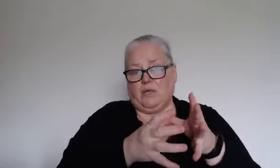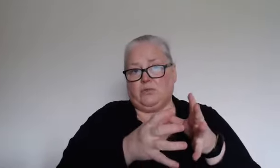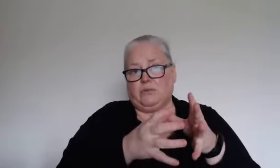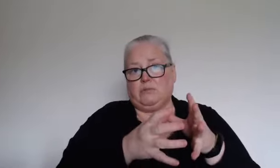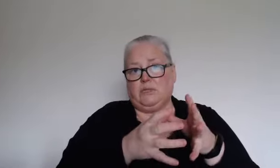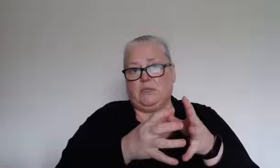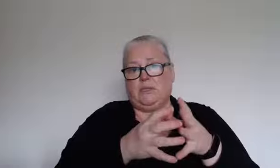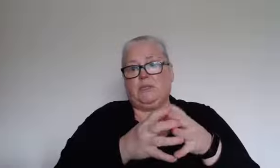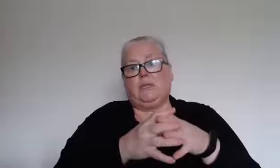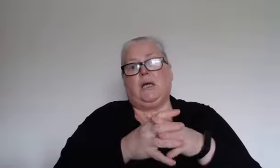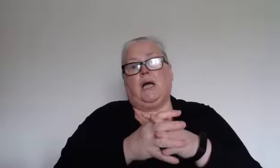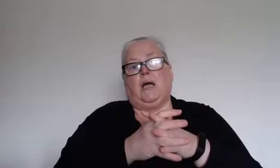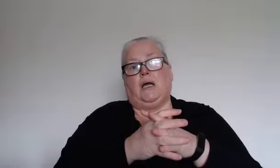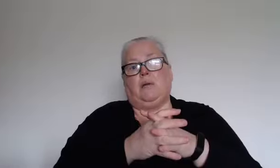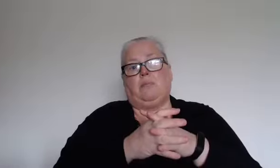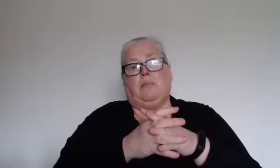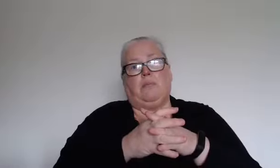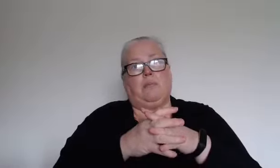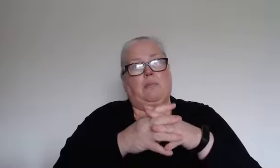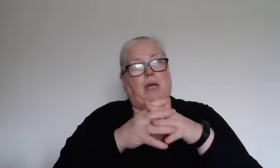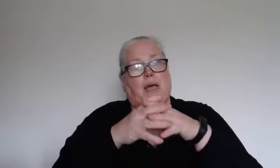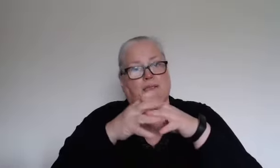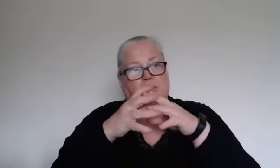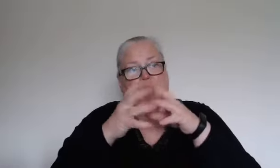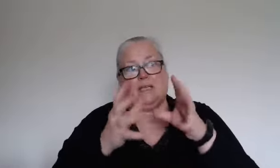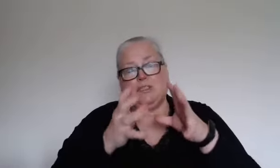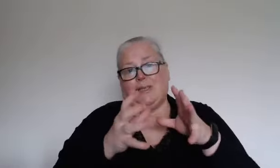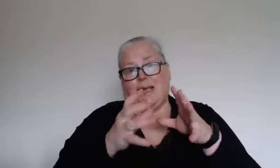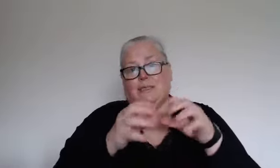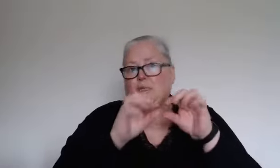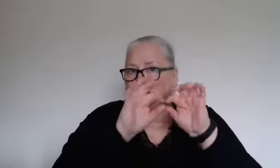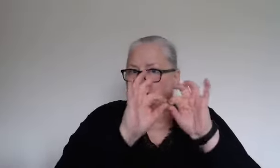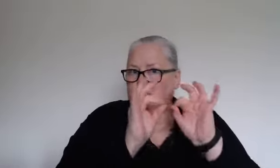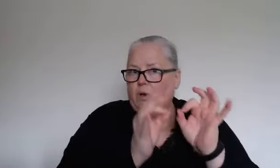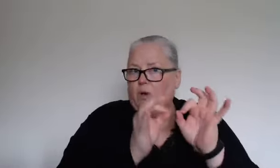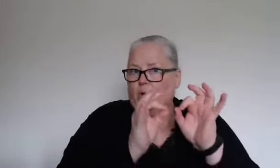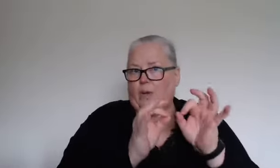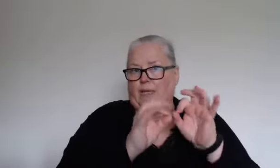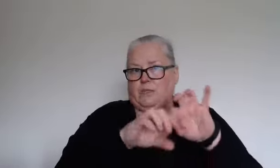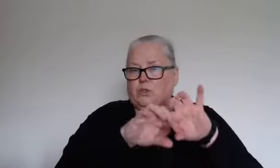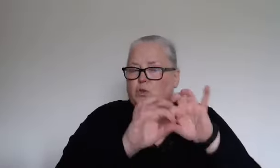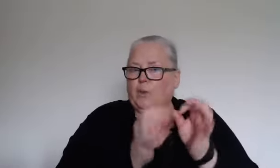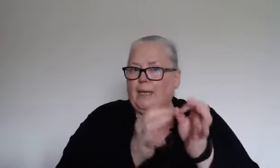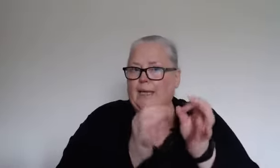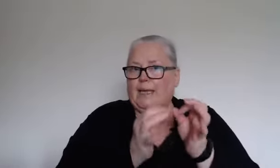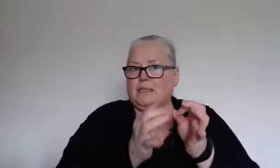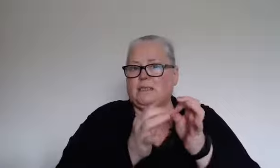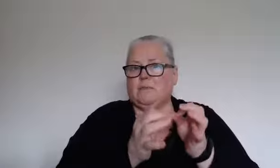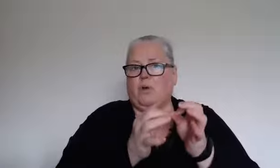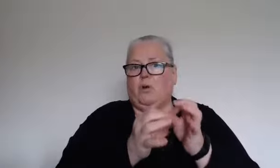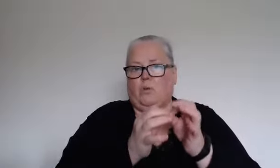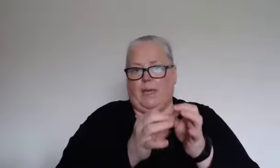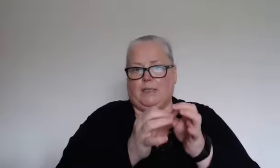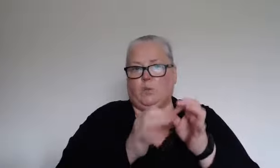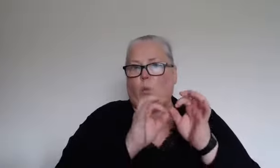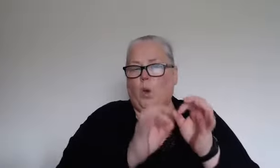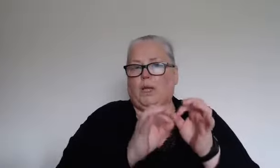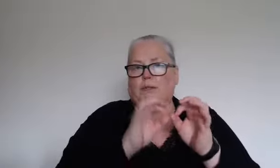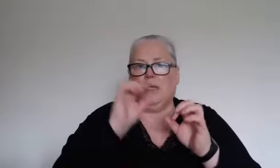pattern, um, and changing that in small ways. You're tweaking it in small ways, one